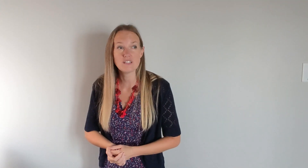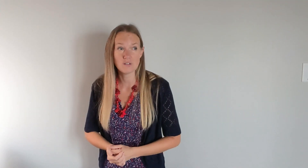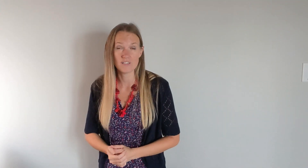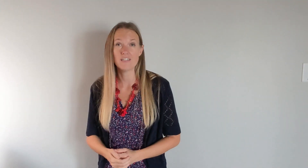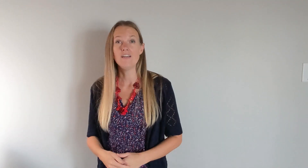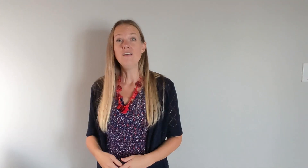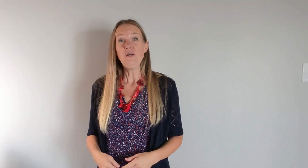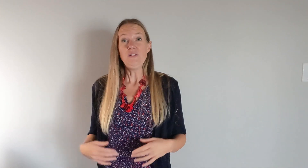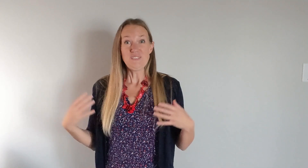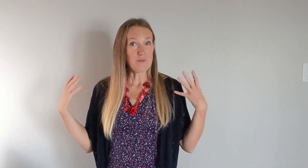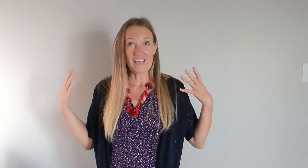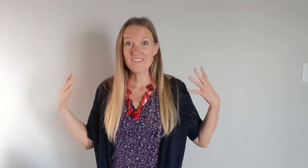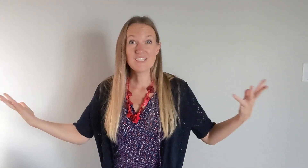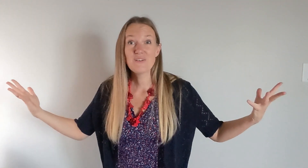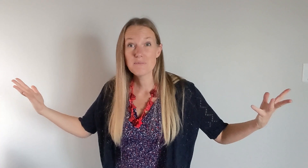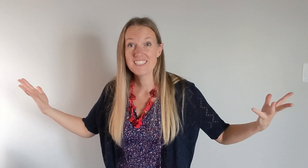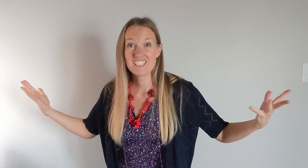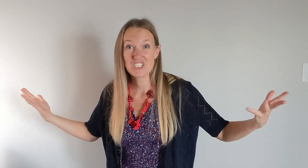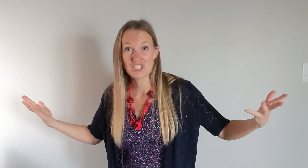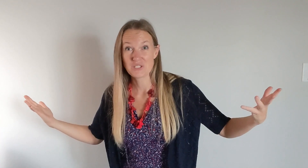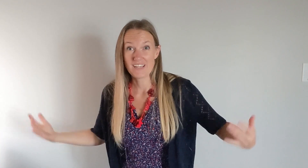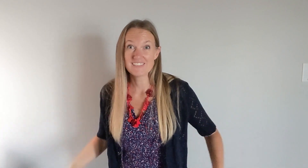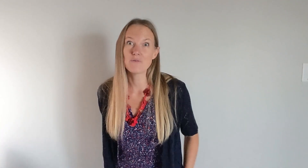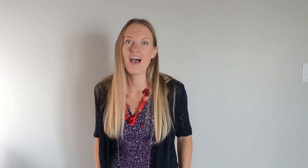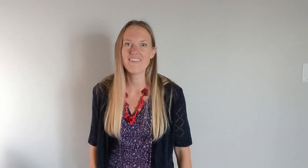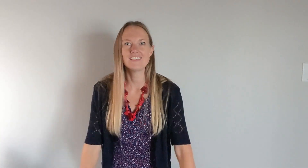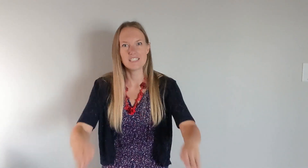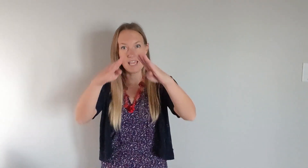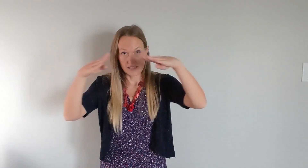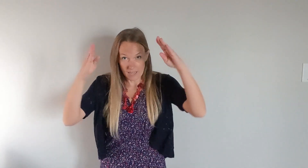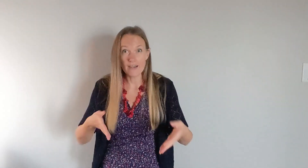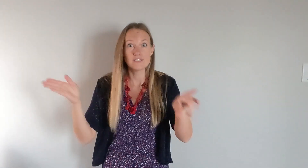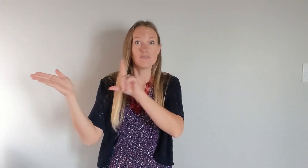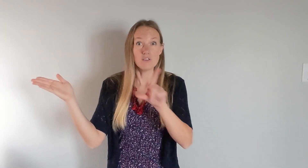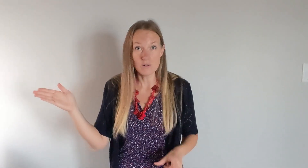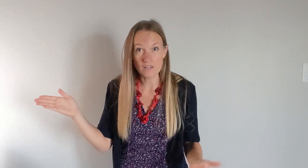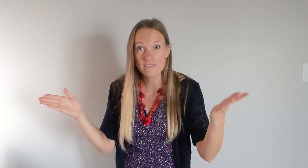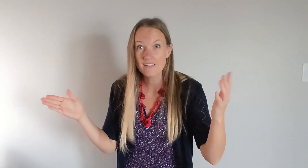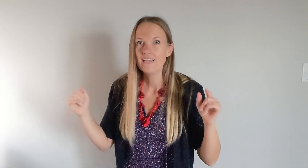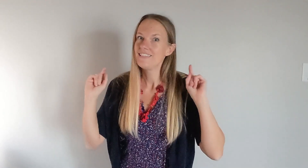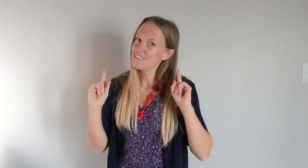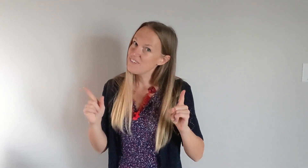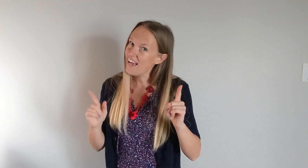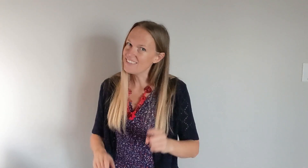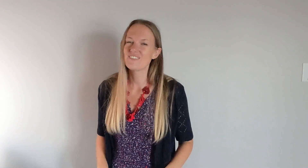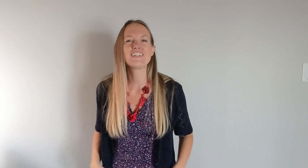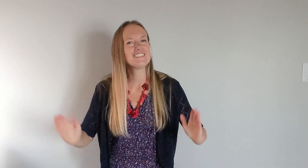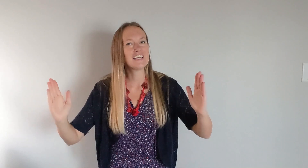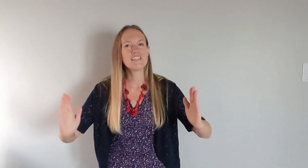the Lord. So the house of the Lord means the church, right? So rather than saying the house of the Lord, this is fast, so we're going to say